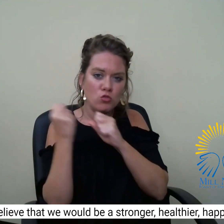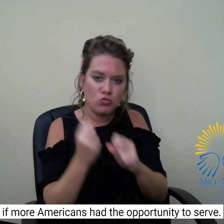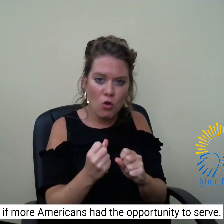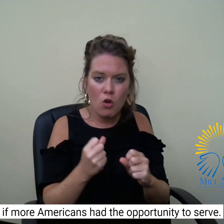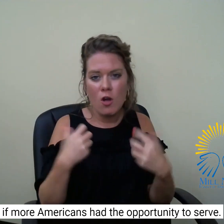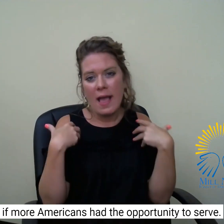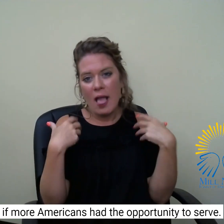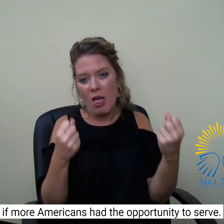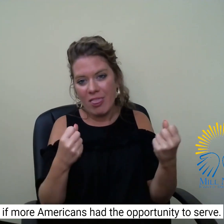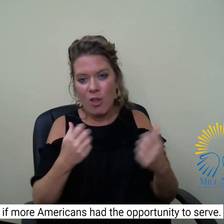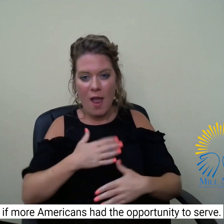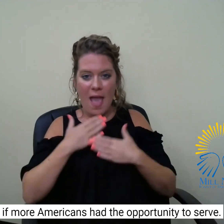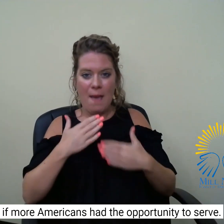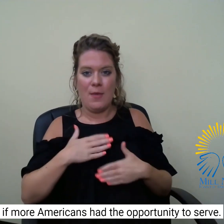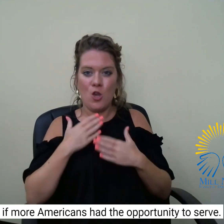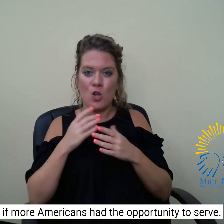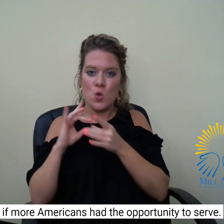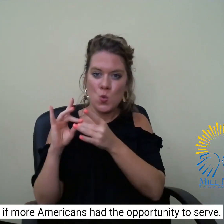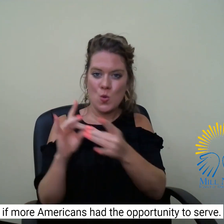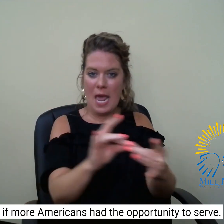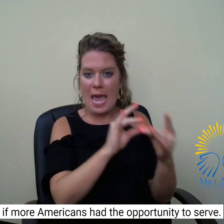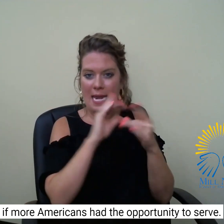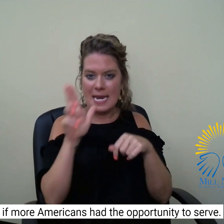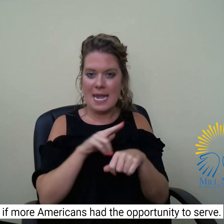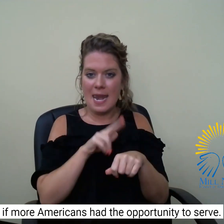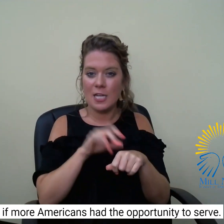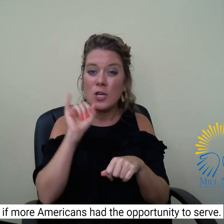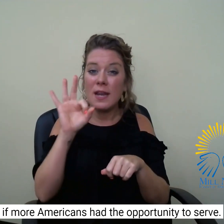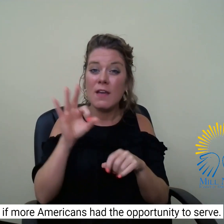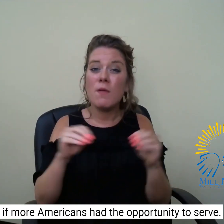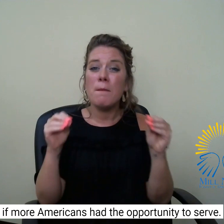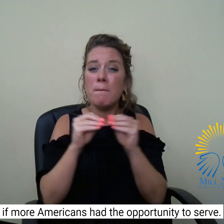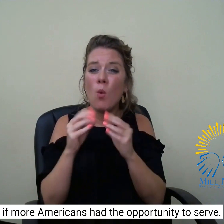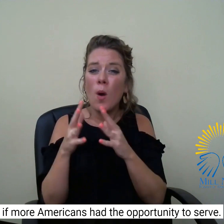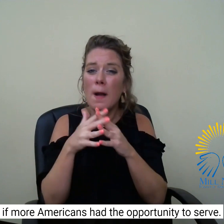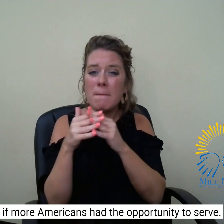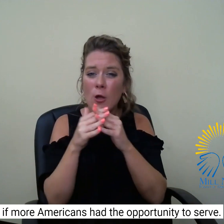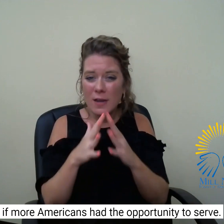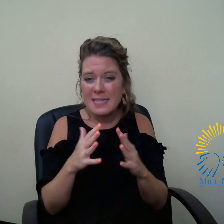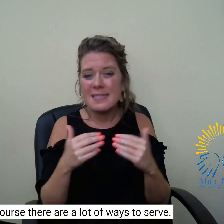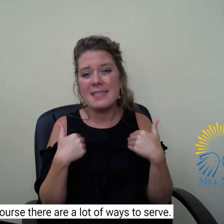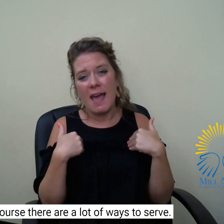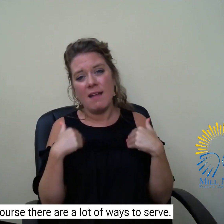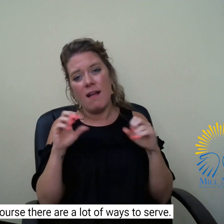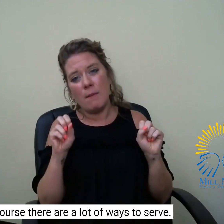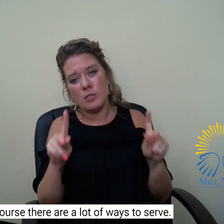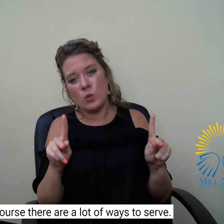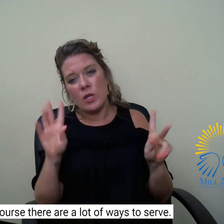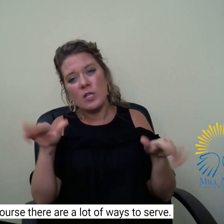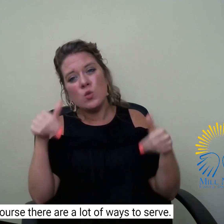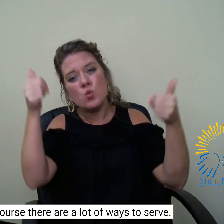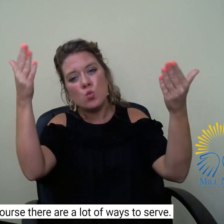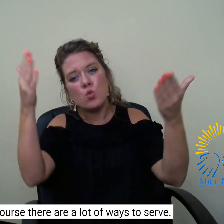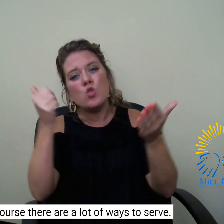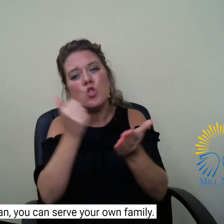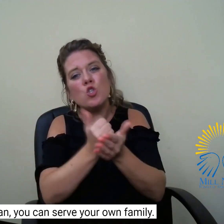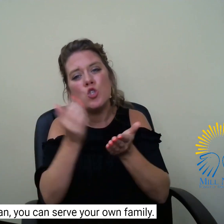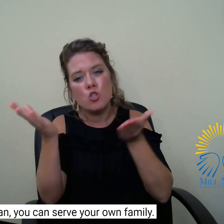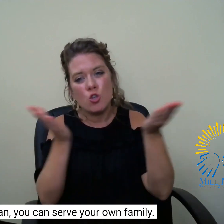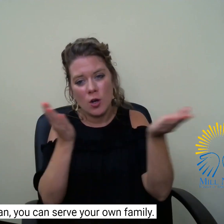more united nation if more Americans had the opportunity to serve. And of course, there are a lot of ways to serve. I mean, you can serve